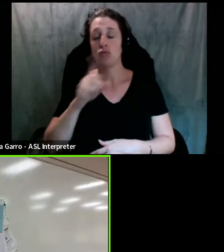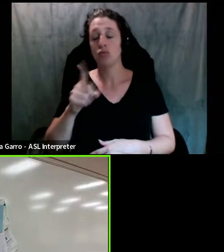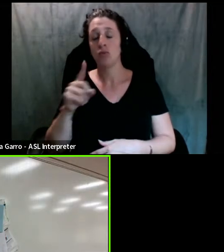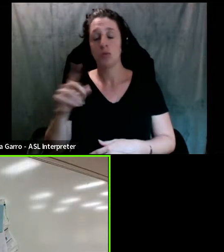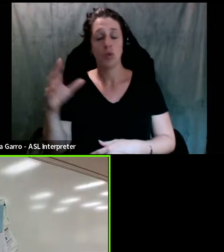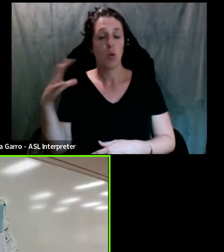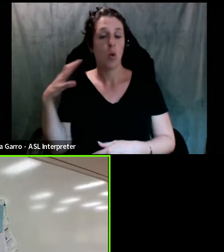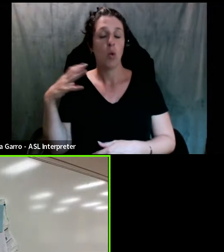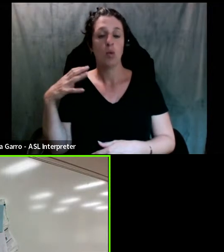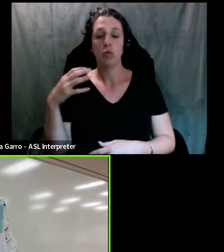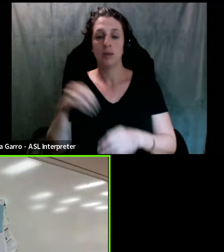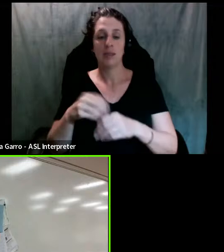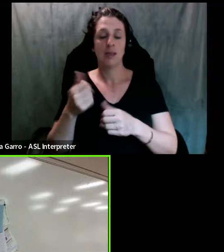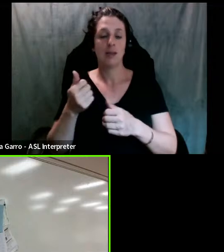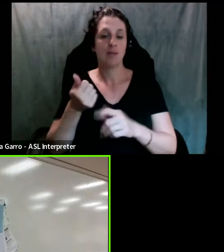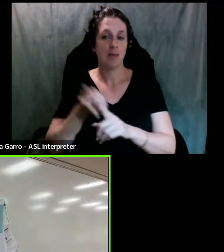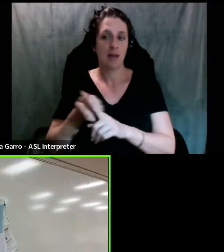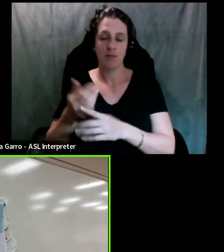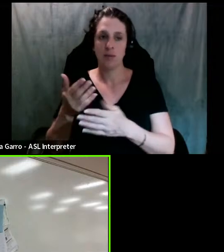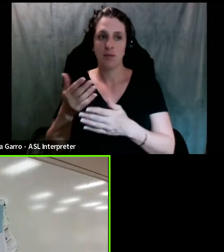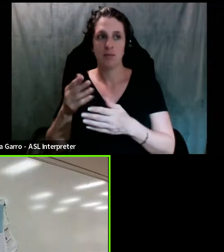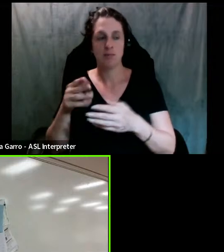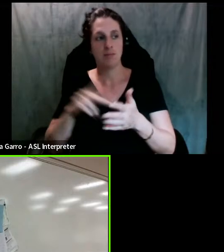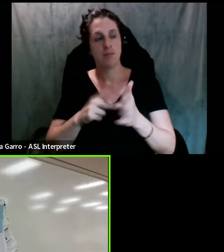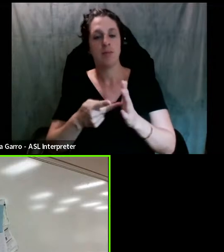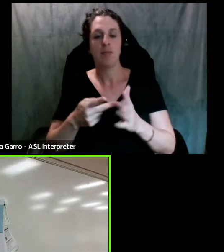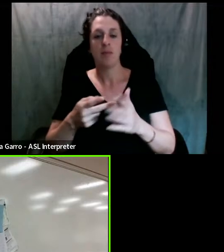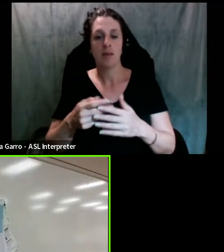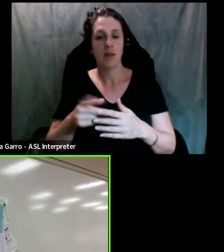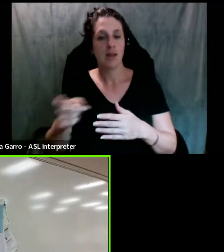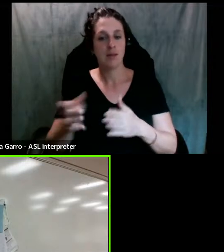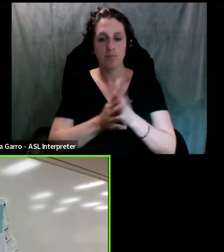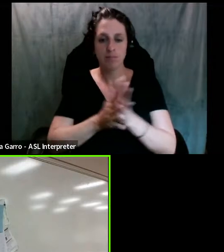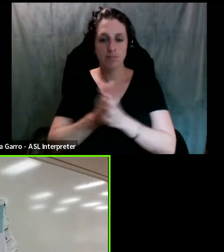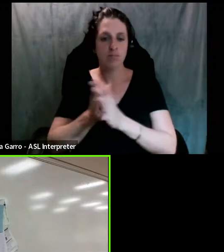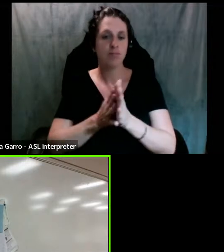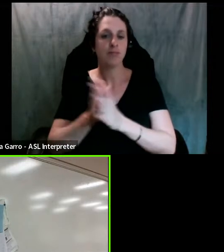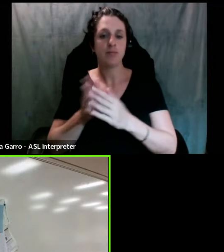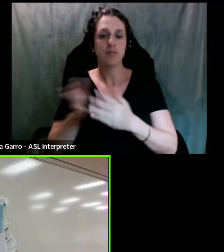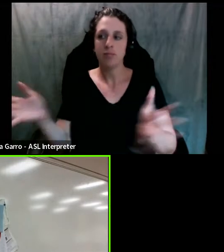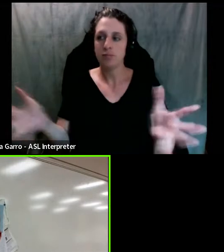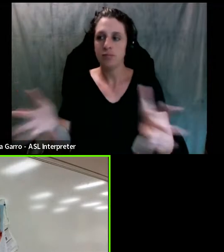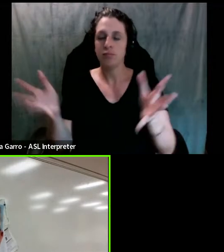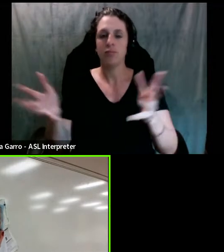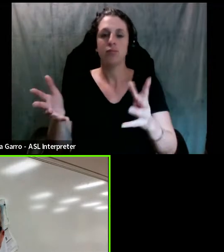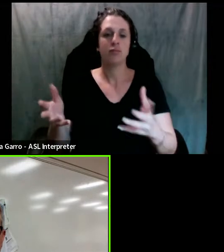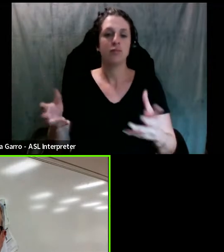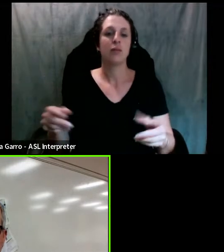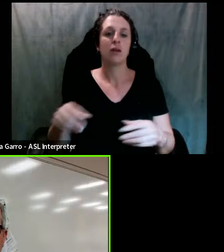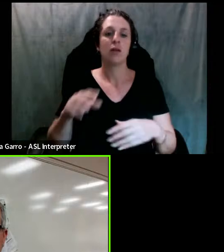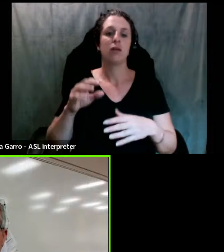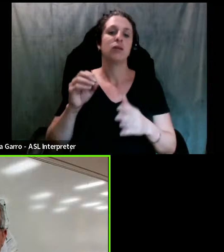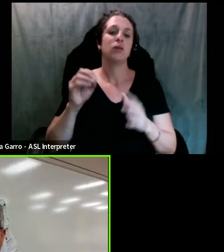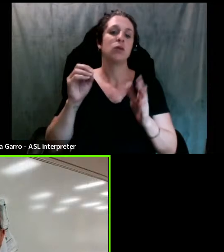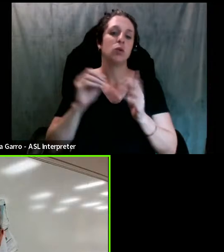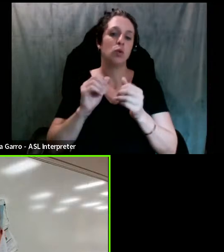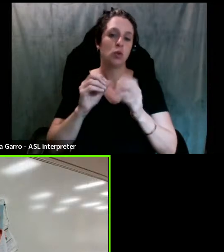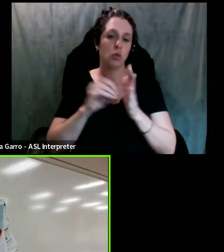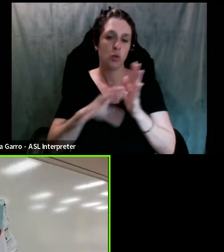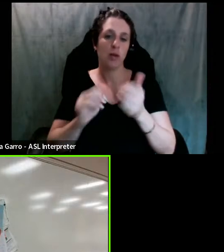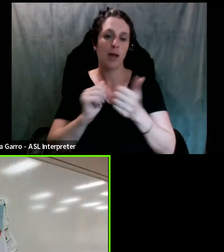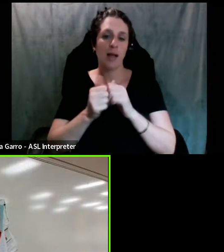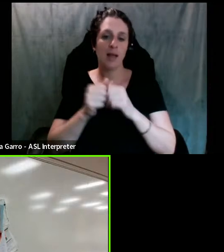meaning, not only inspiring some of our most eager and enthusiastic student athletes, but also employees, both teachers and support